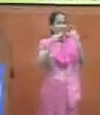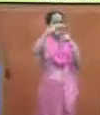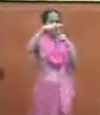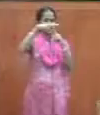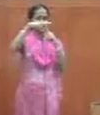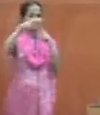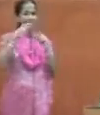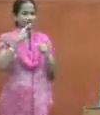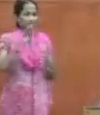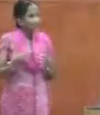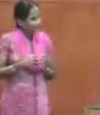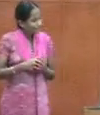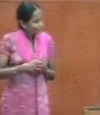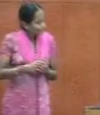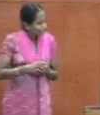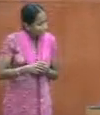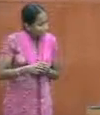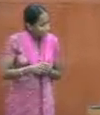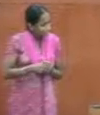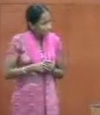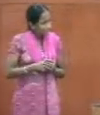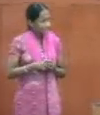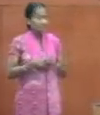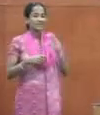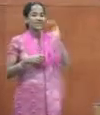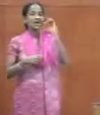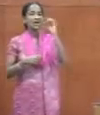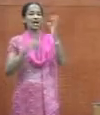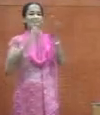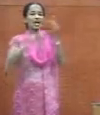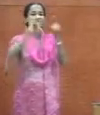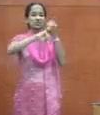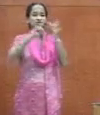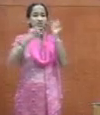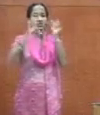though it has a hierarchy which we don't have, that is the Consumer Act.